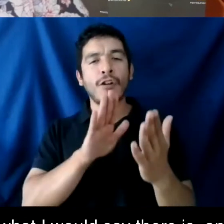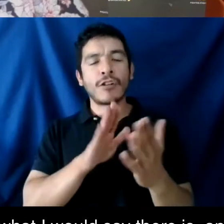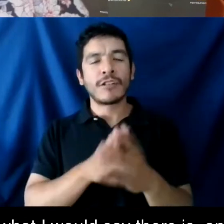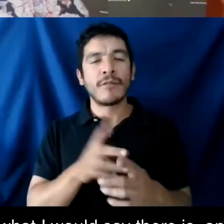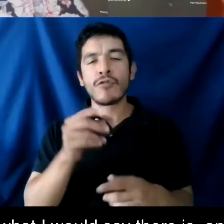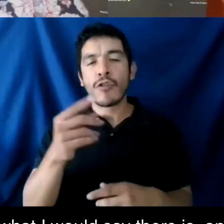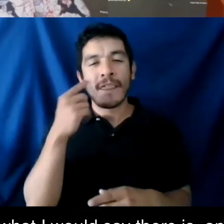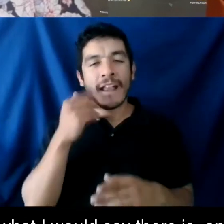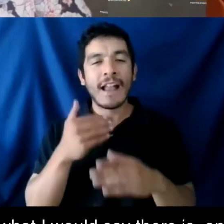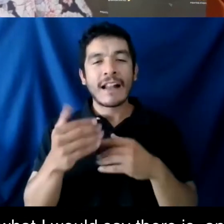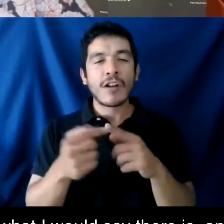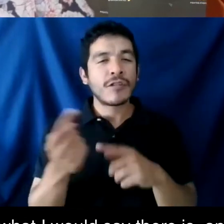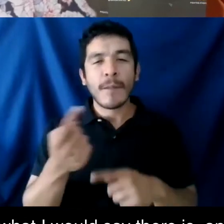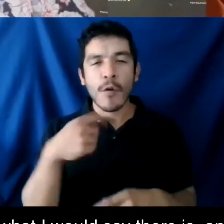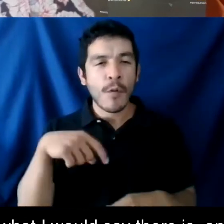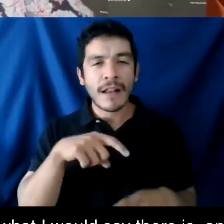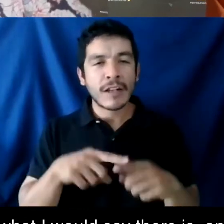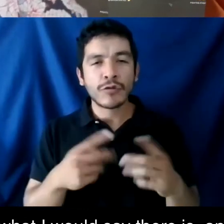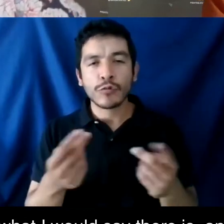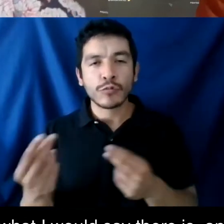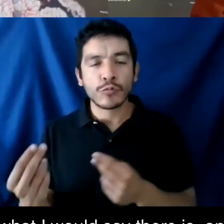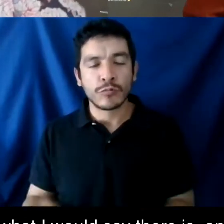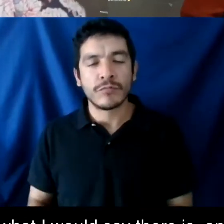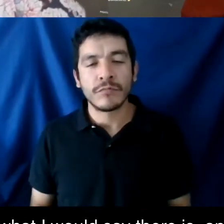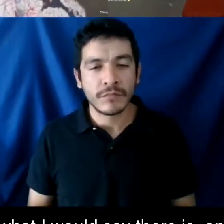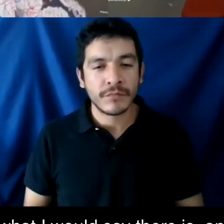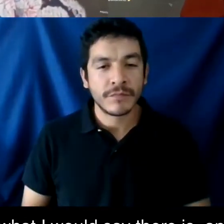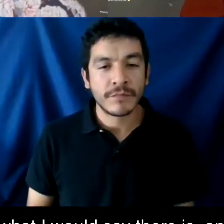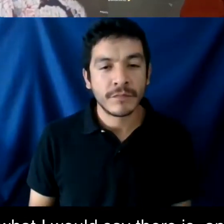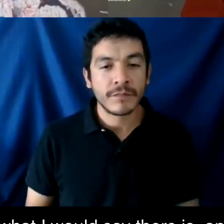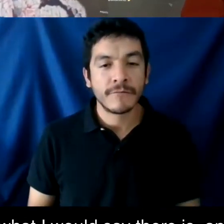just something we need to do to address it. So, yes.